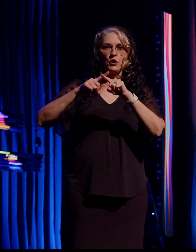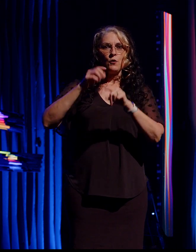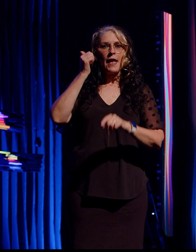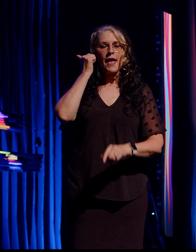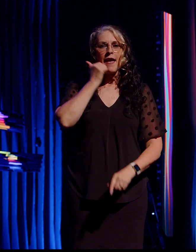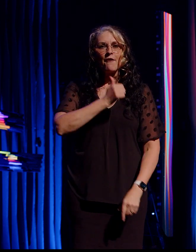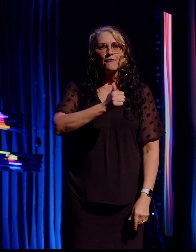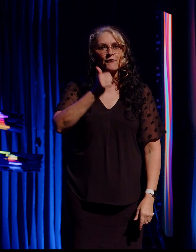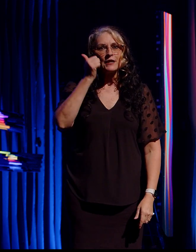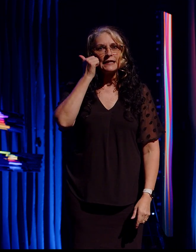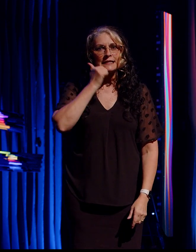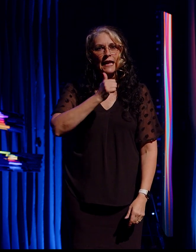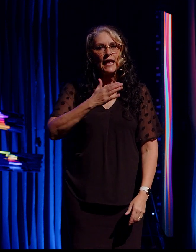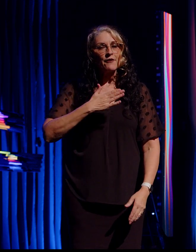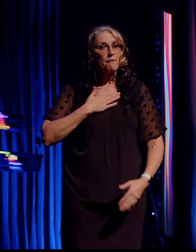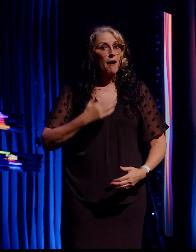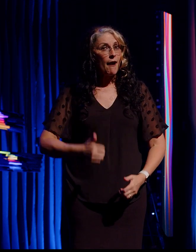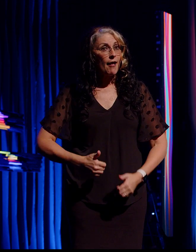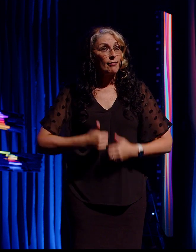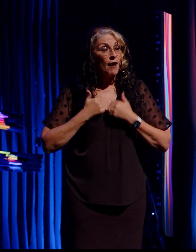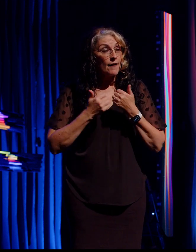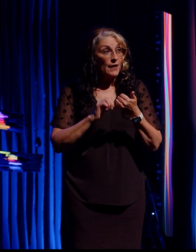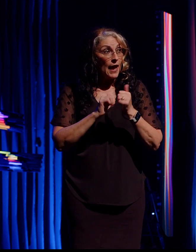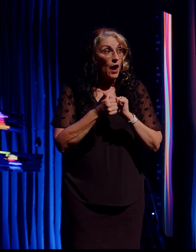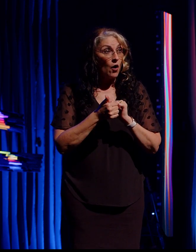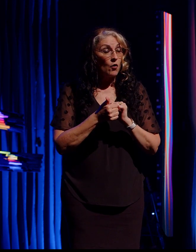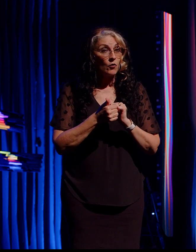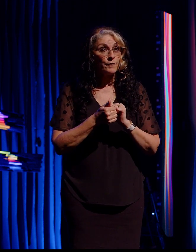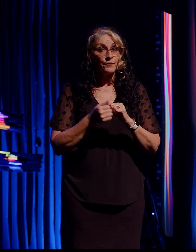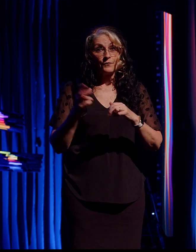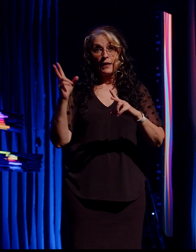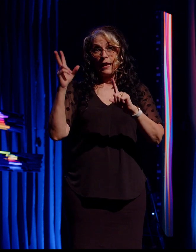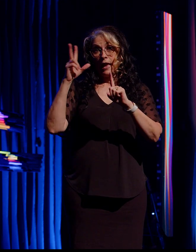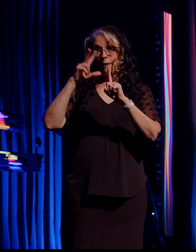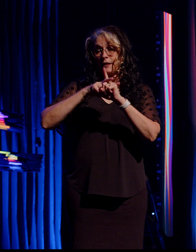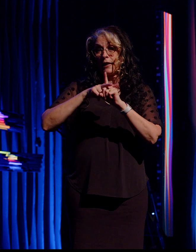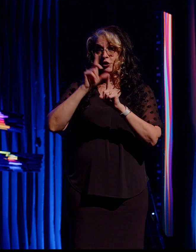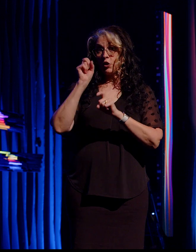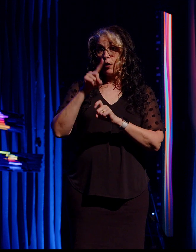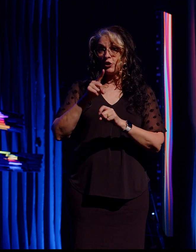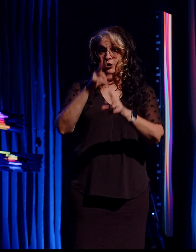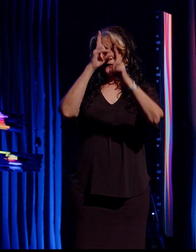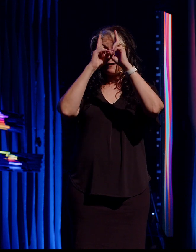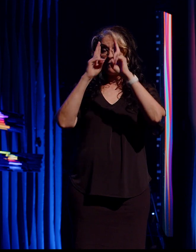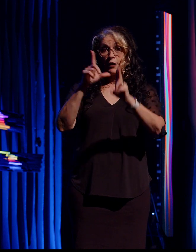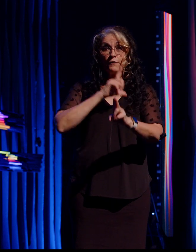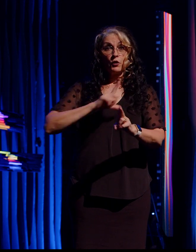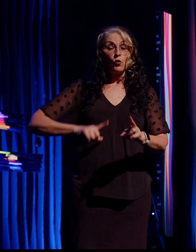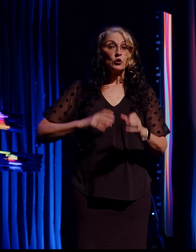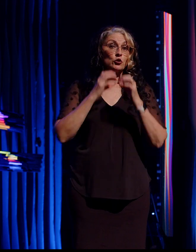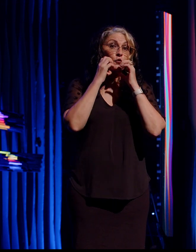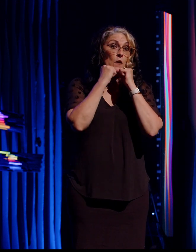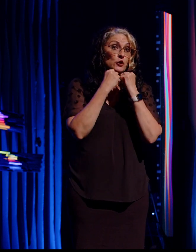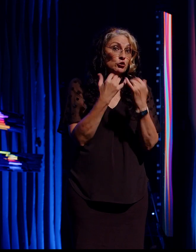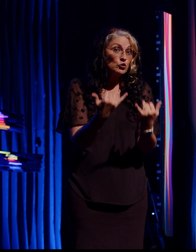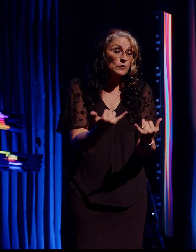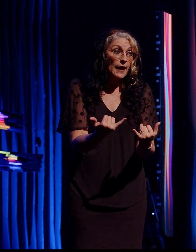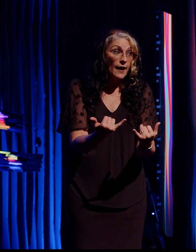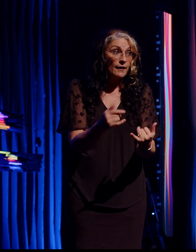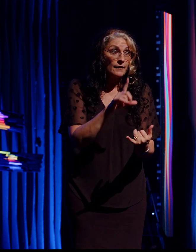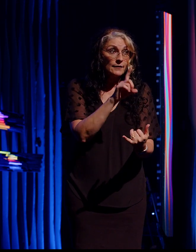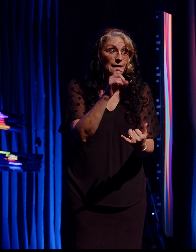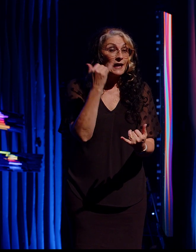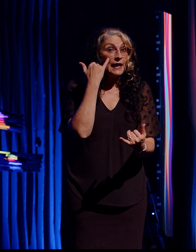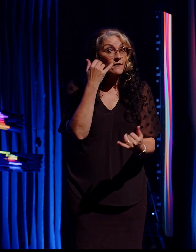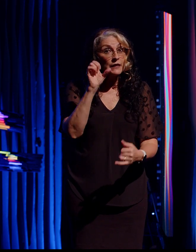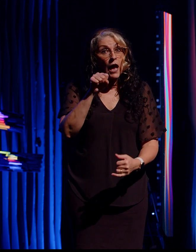every single day of my life? Application question, is the fear of the Lord your treasure today? And if so,